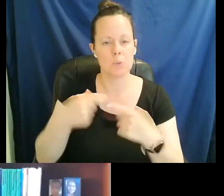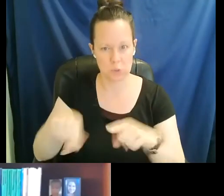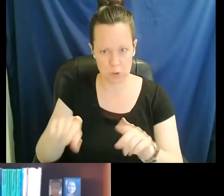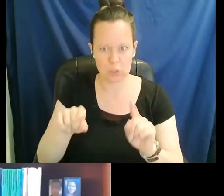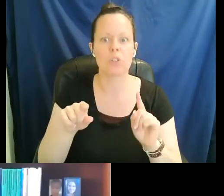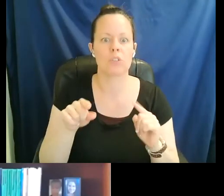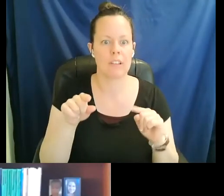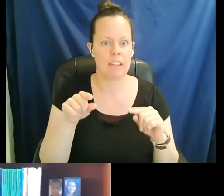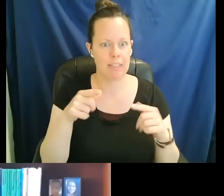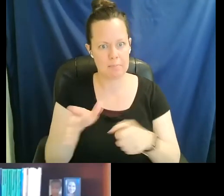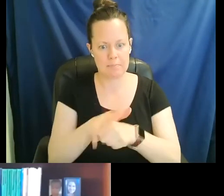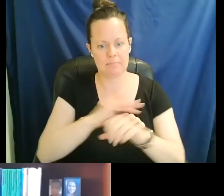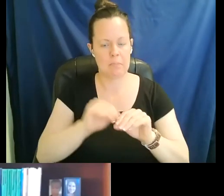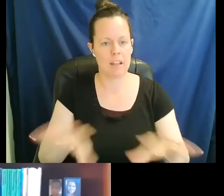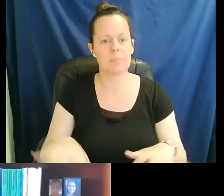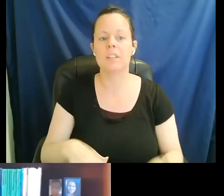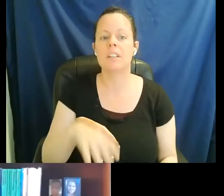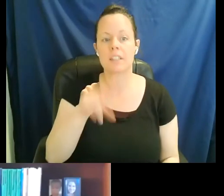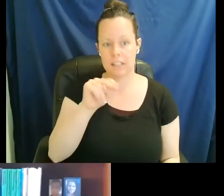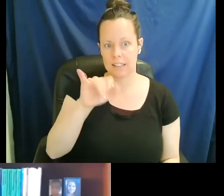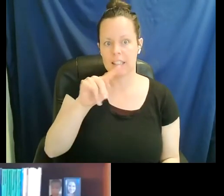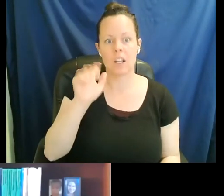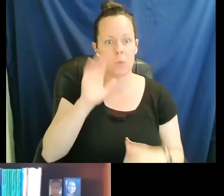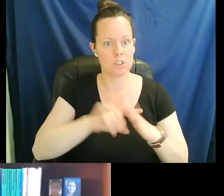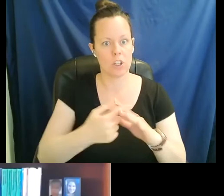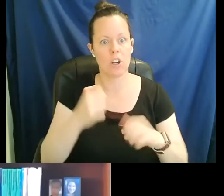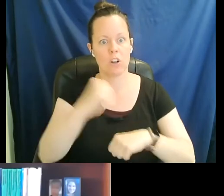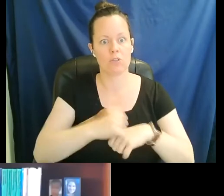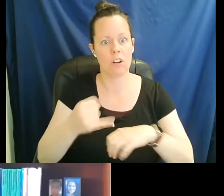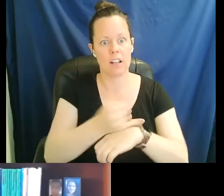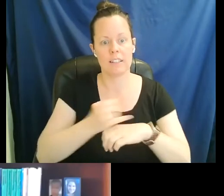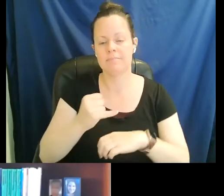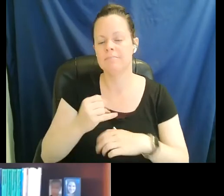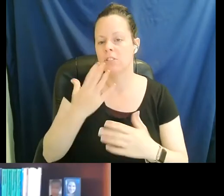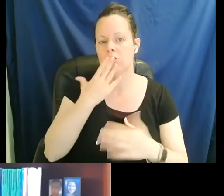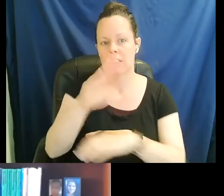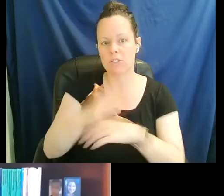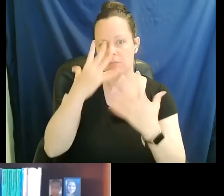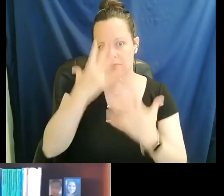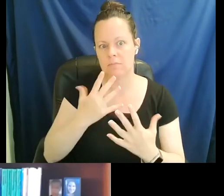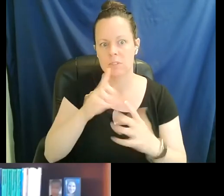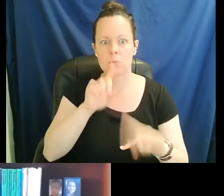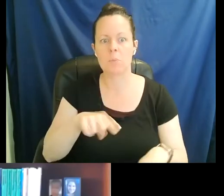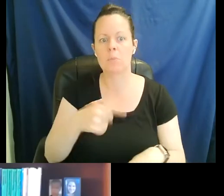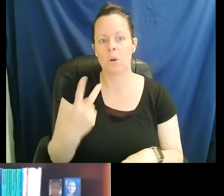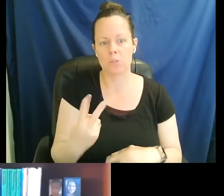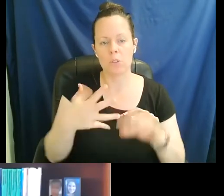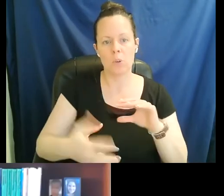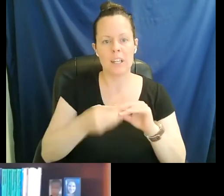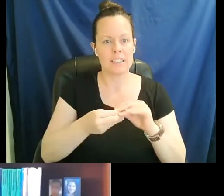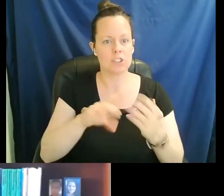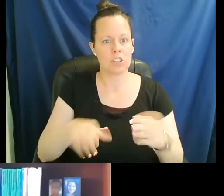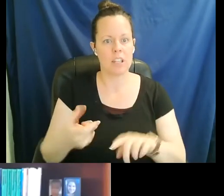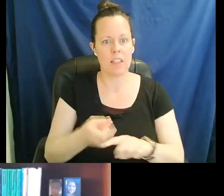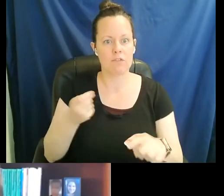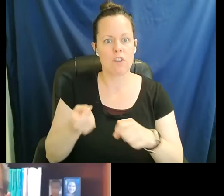numbers, please. Sure, good afternoon. We are saddened today to report 2 additional deaths from COVID-19 in